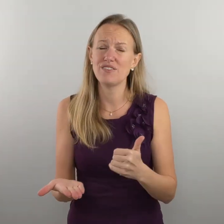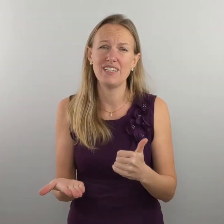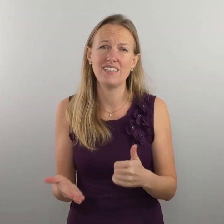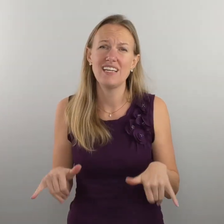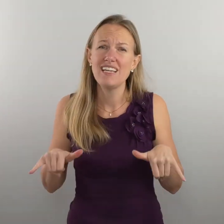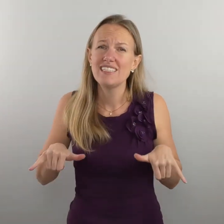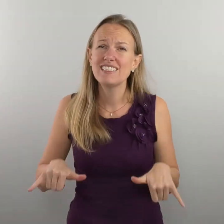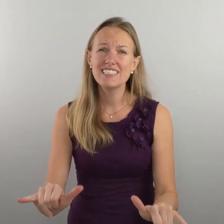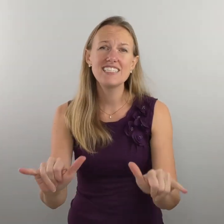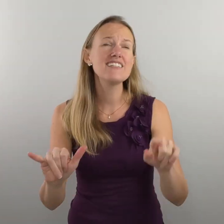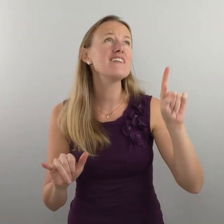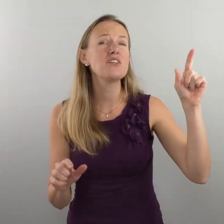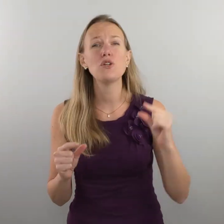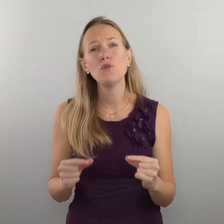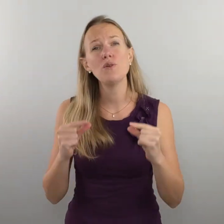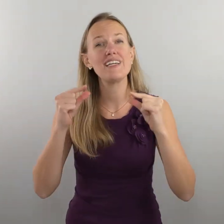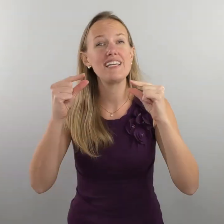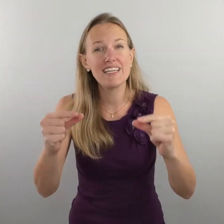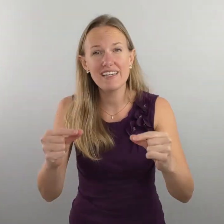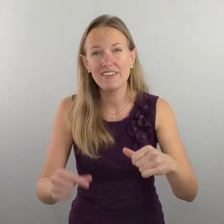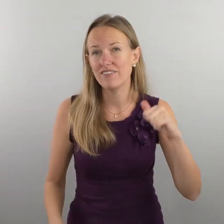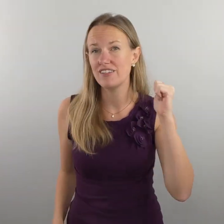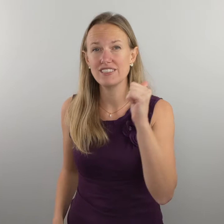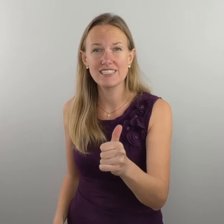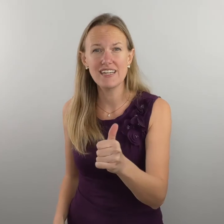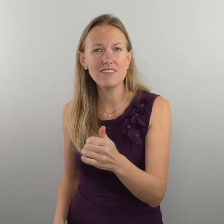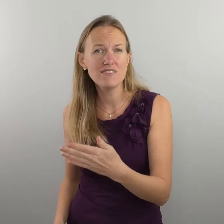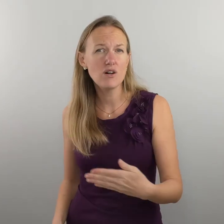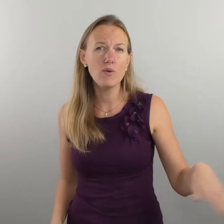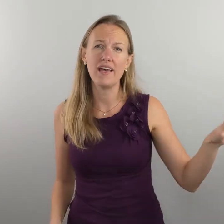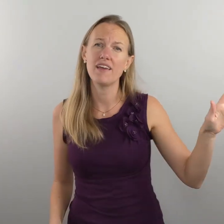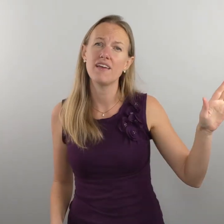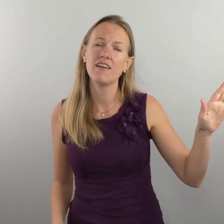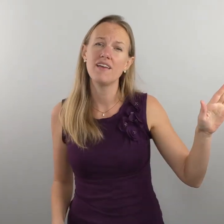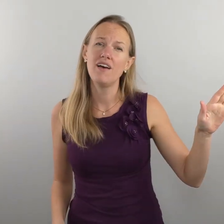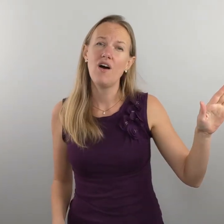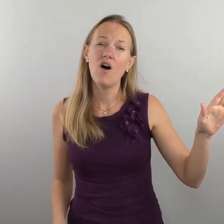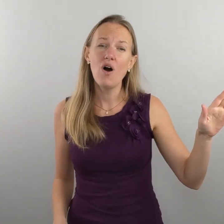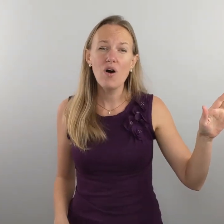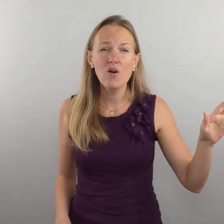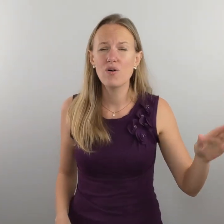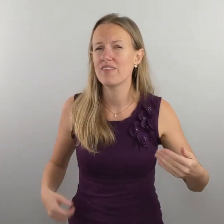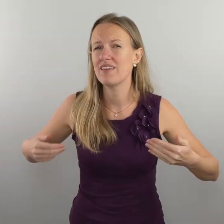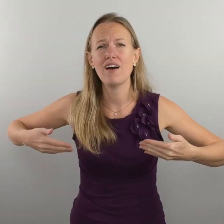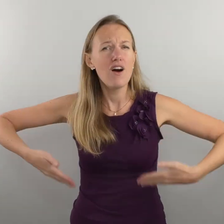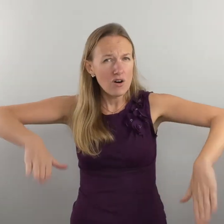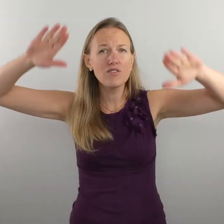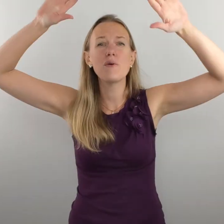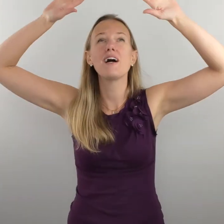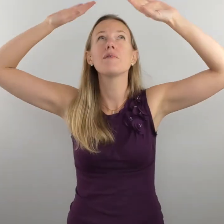it. Still you give yourself away. Oh, the